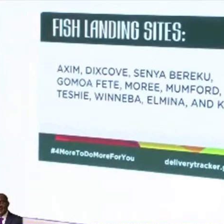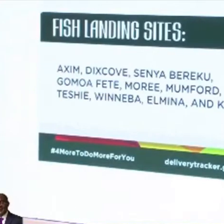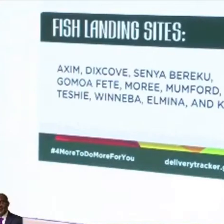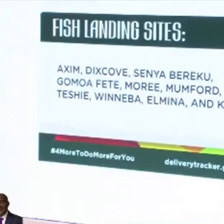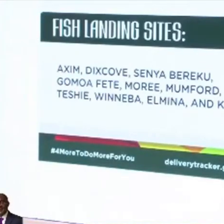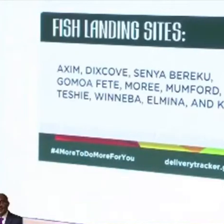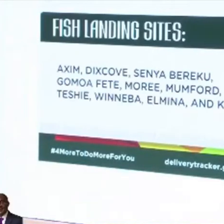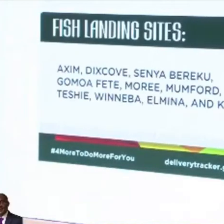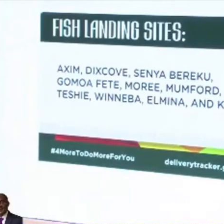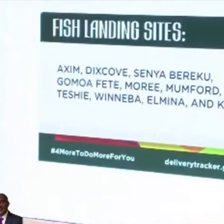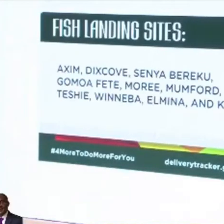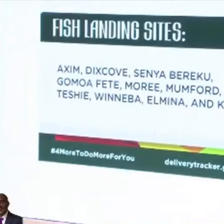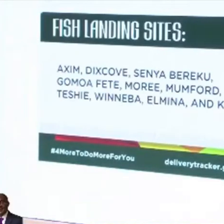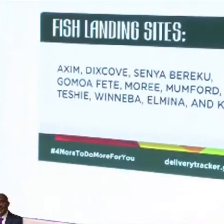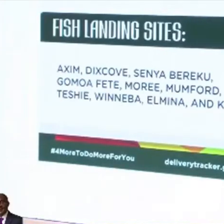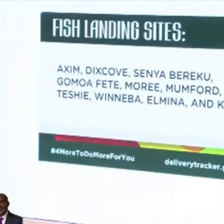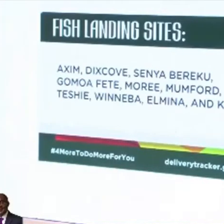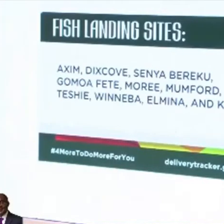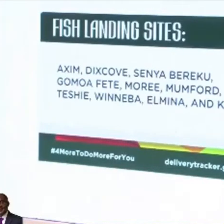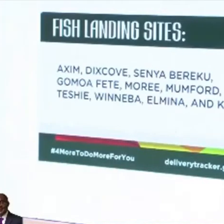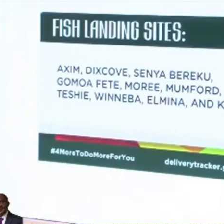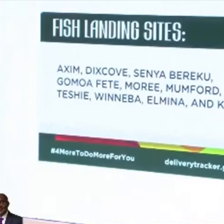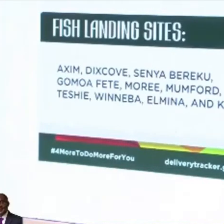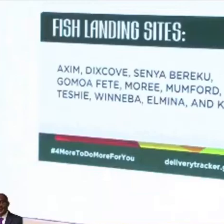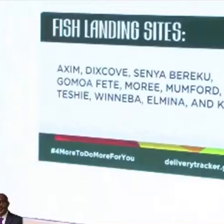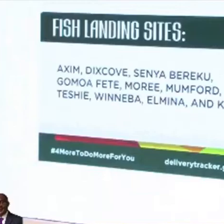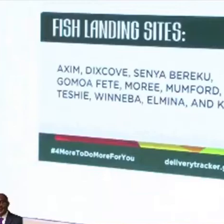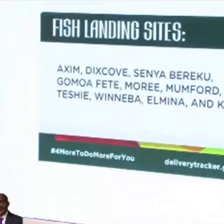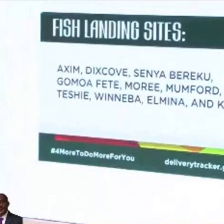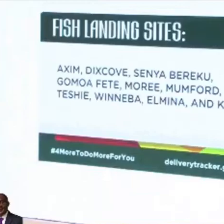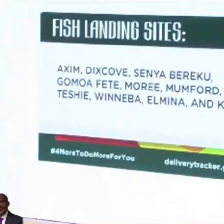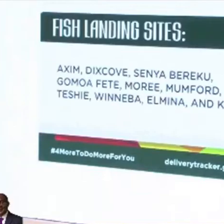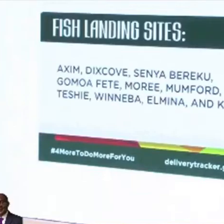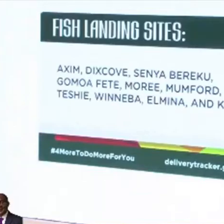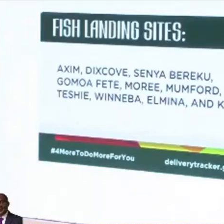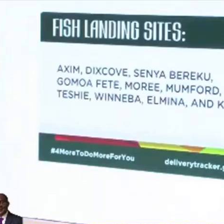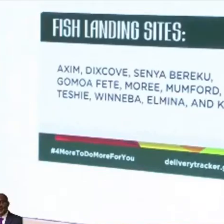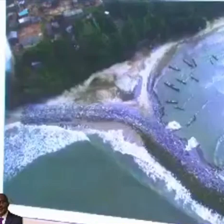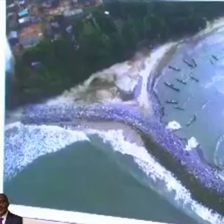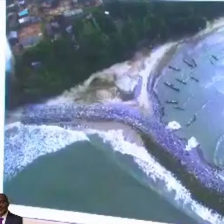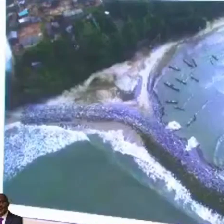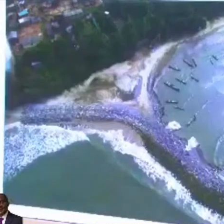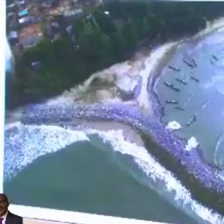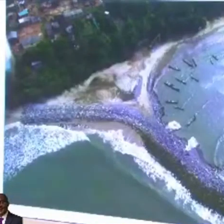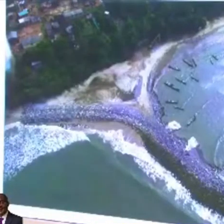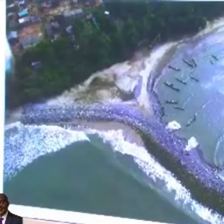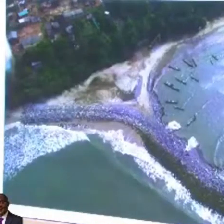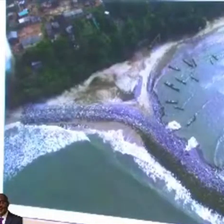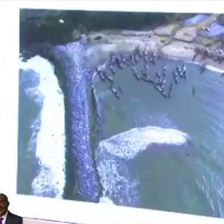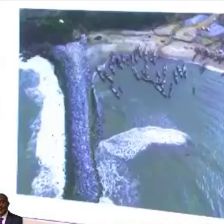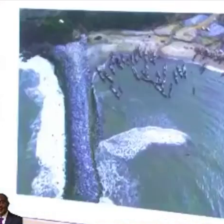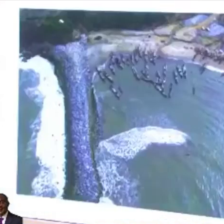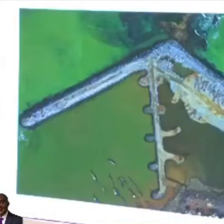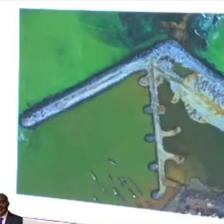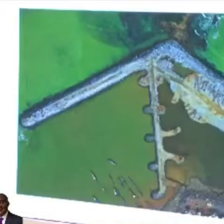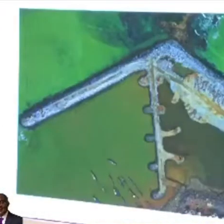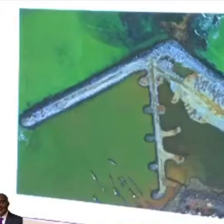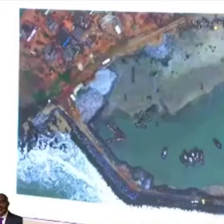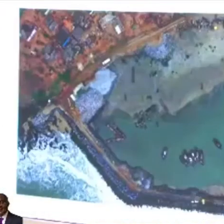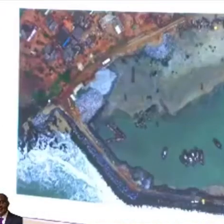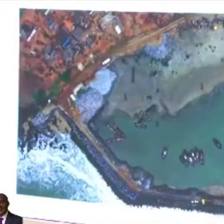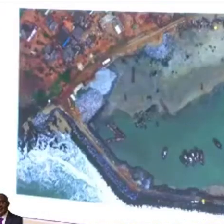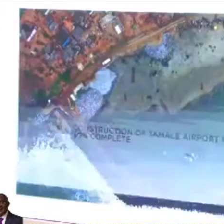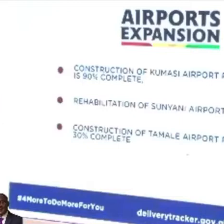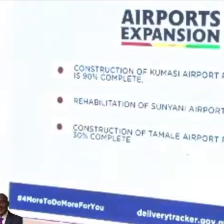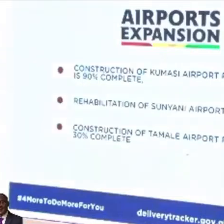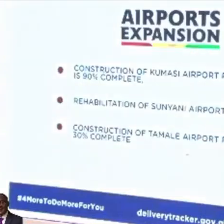Airports, we have, as I said, the construction of the Kumasi Phase 2 and 3 international airports is 90%